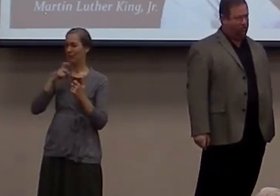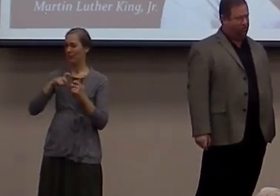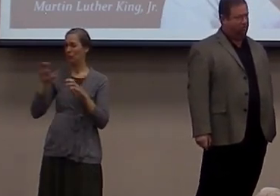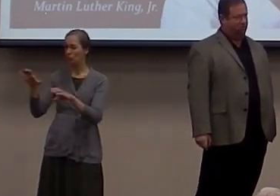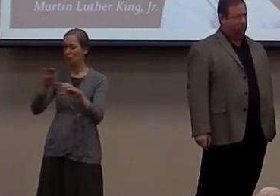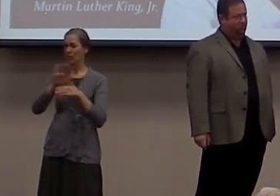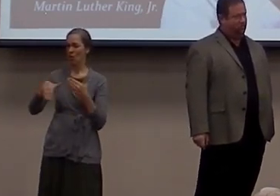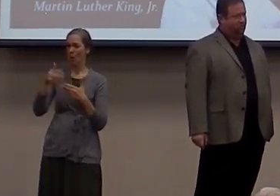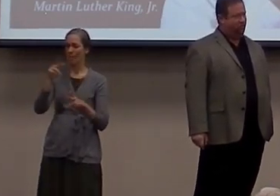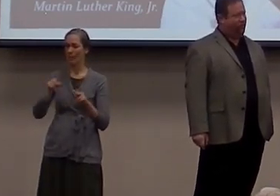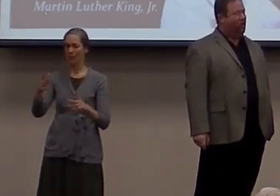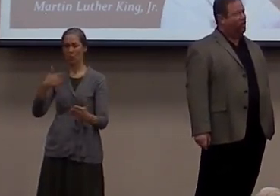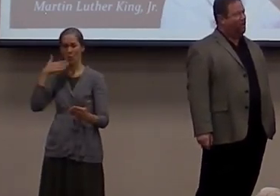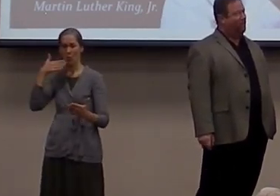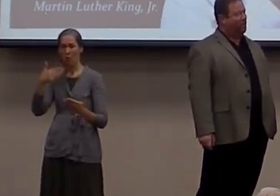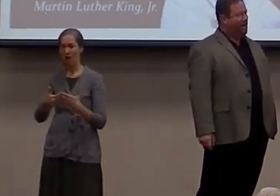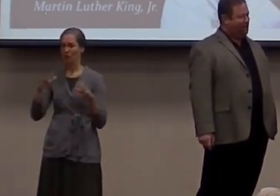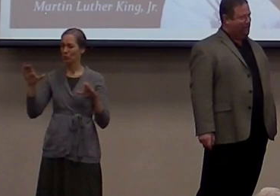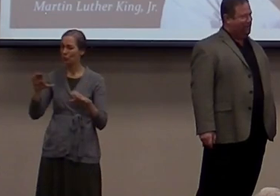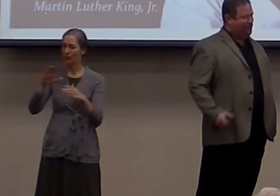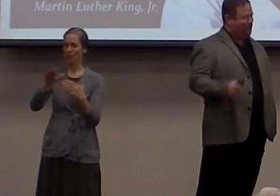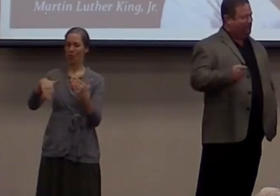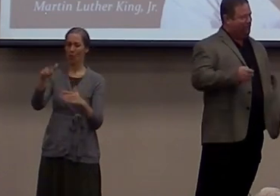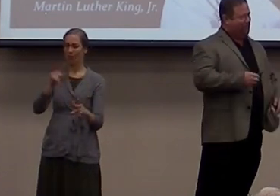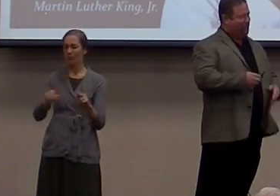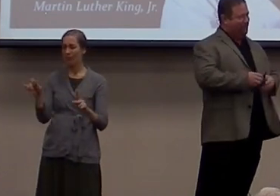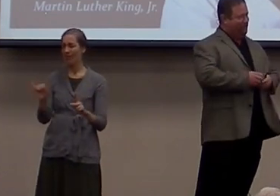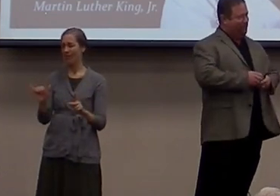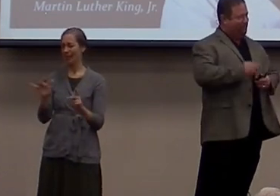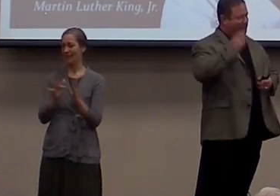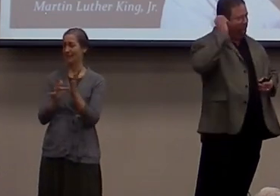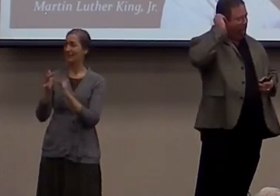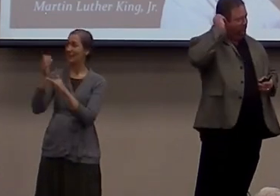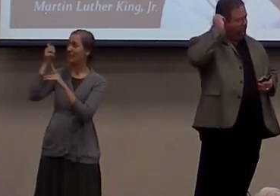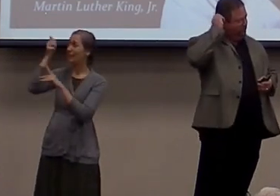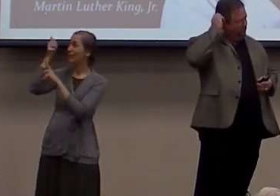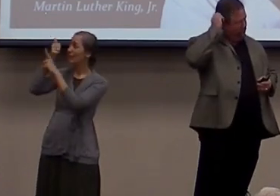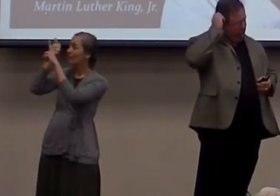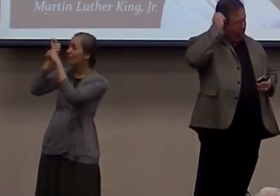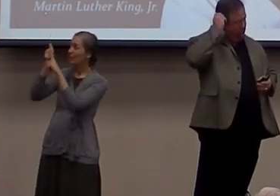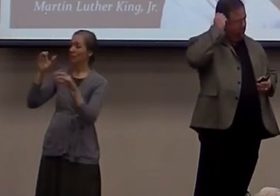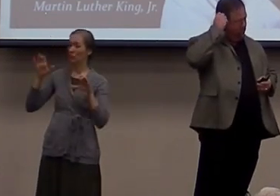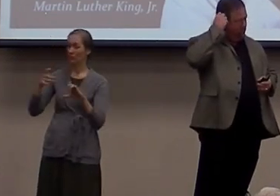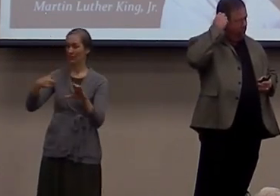well, treat all people like Jesus would treat them,